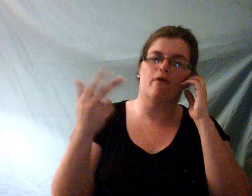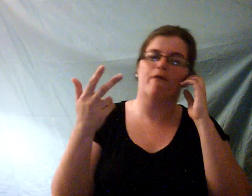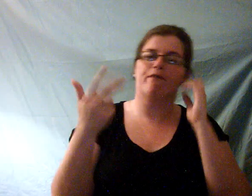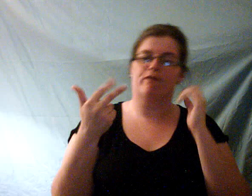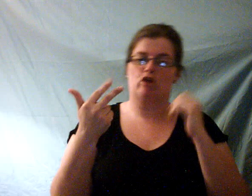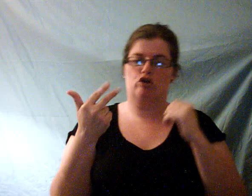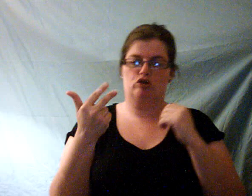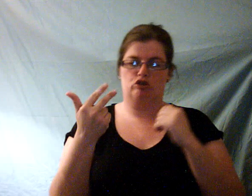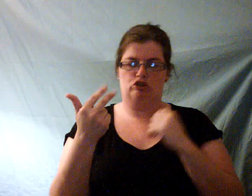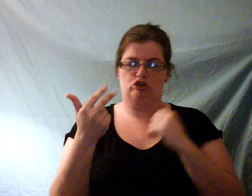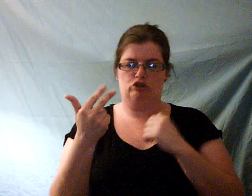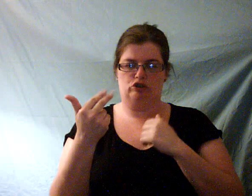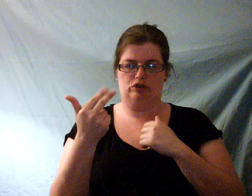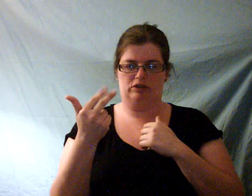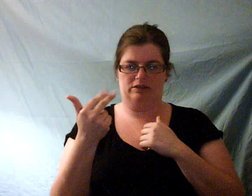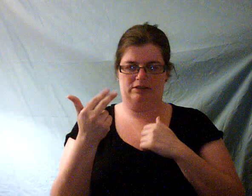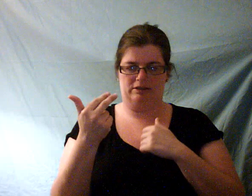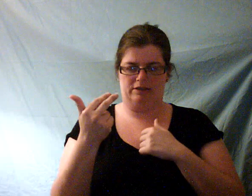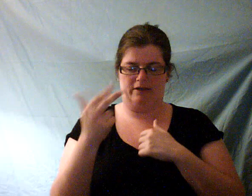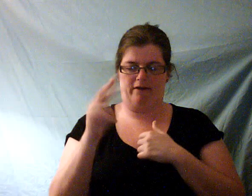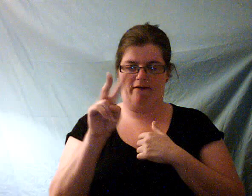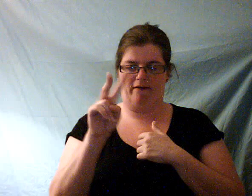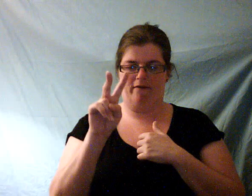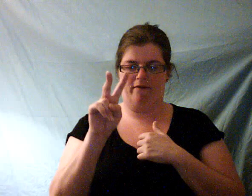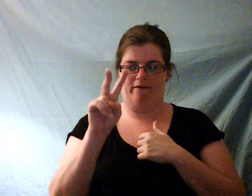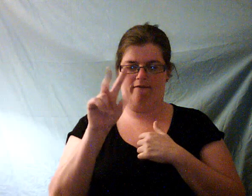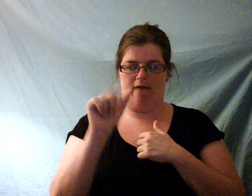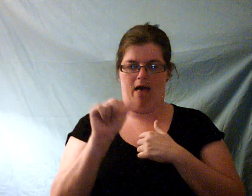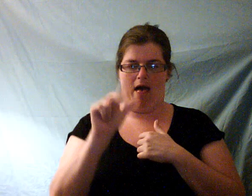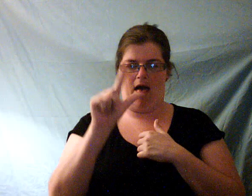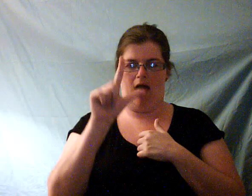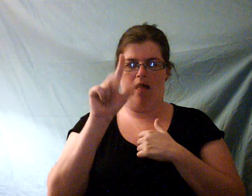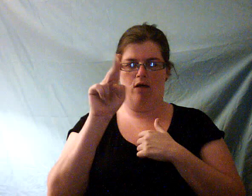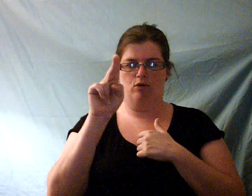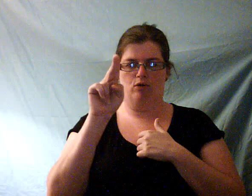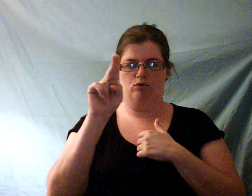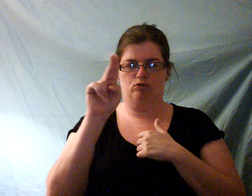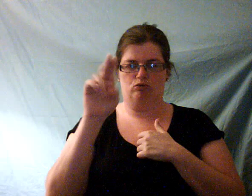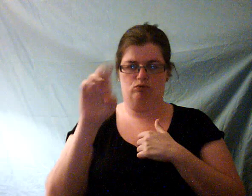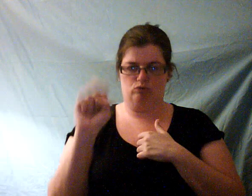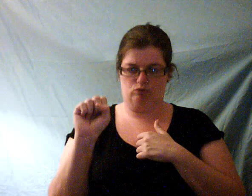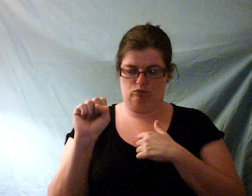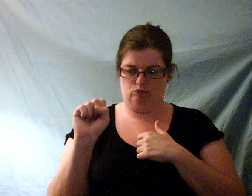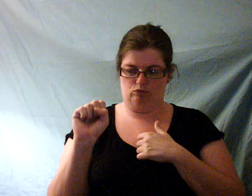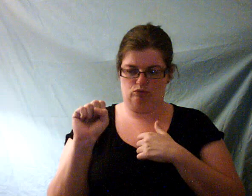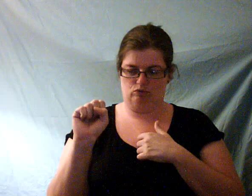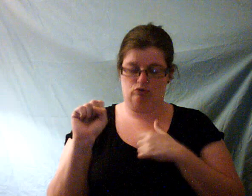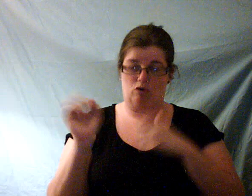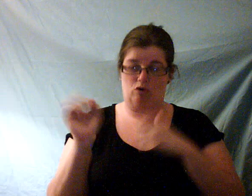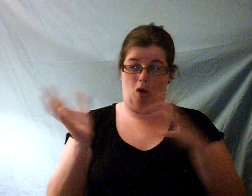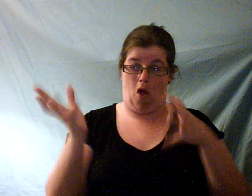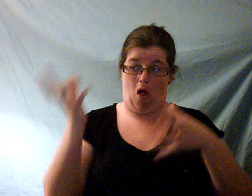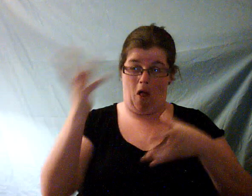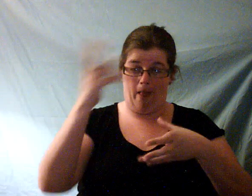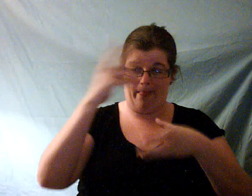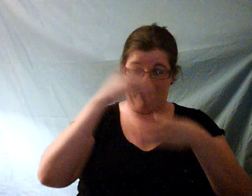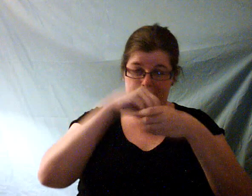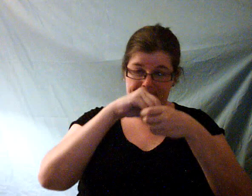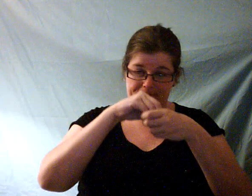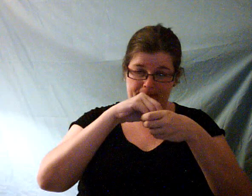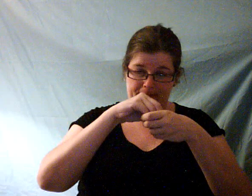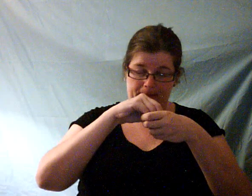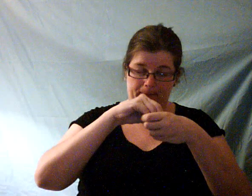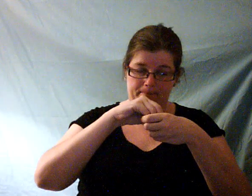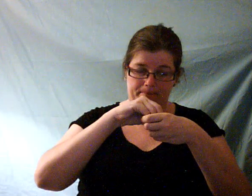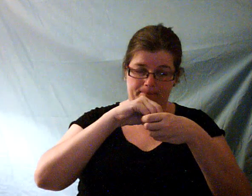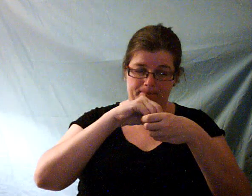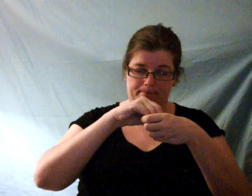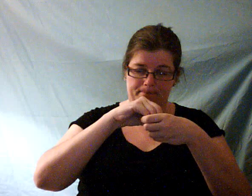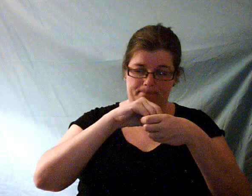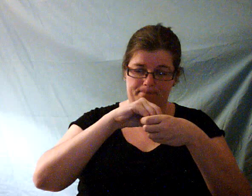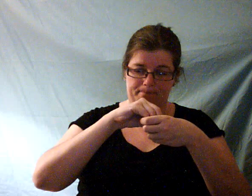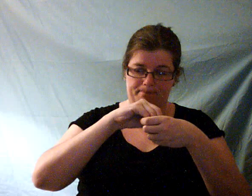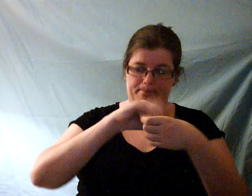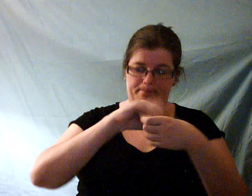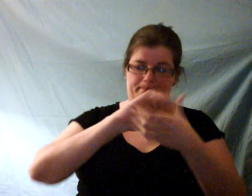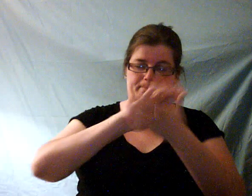values, and that these values taken together really do compose an extremely unique culture that